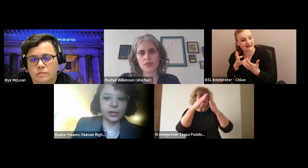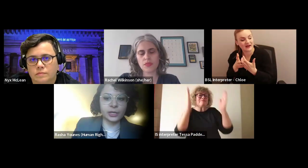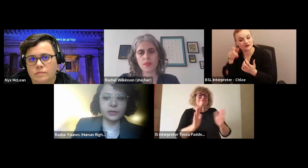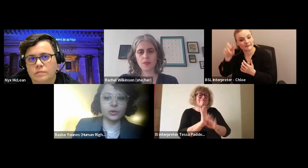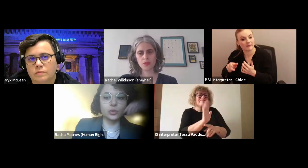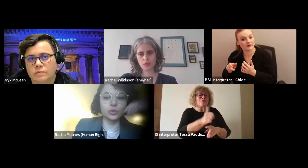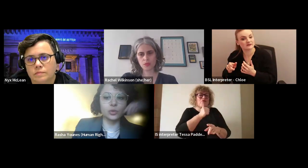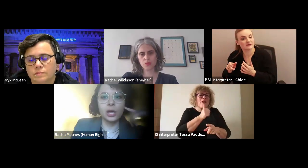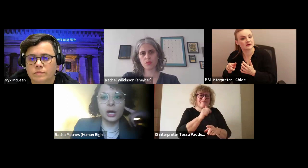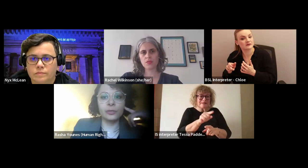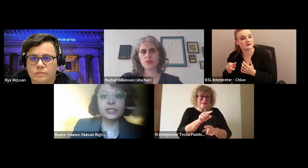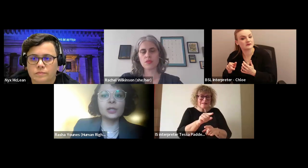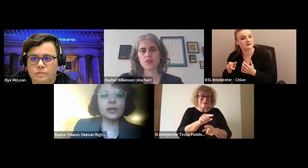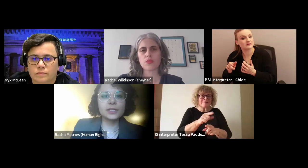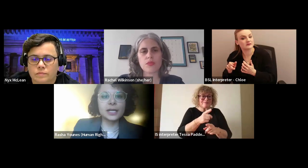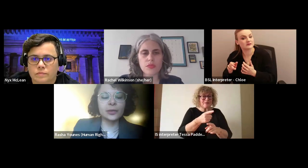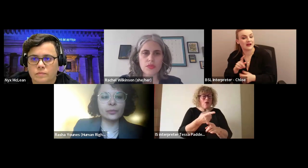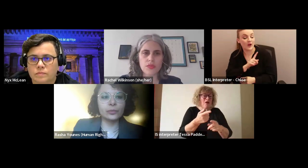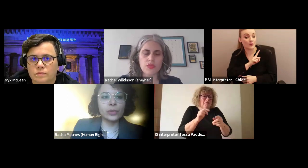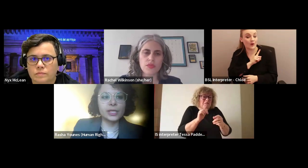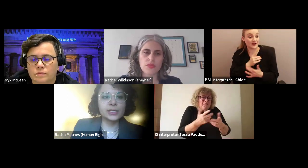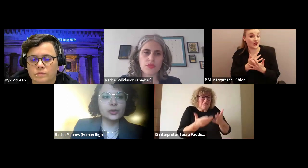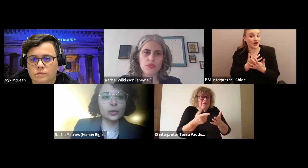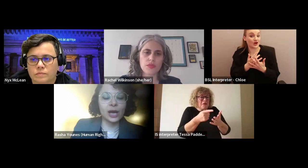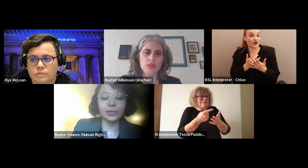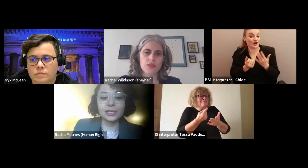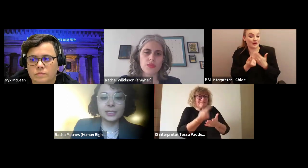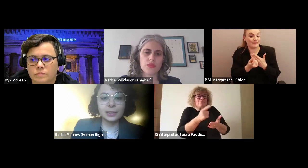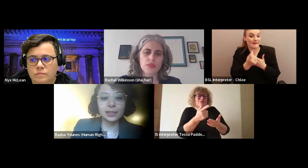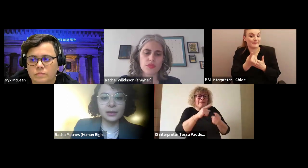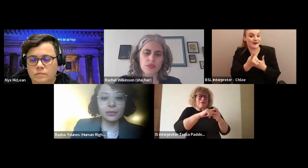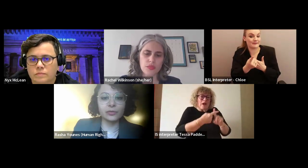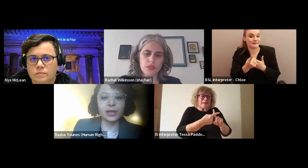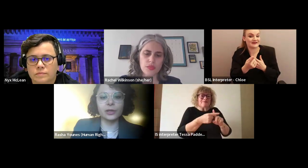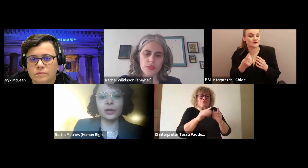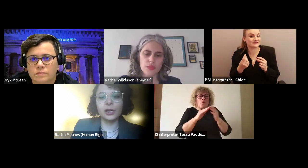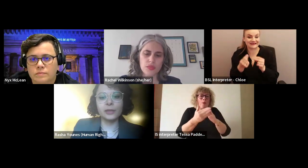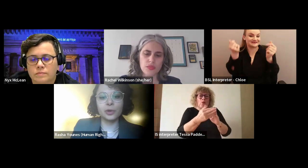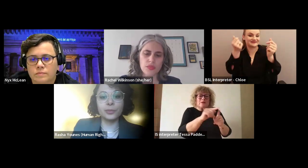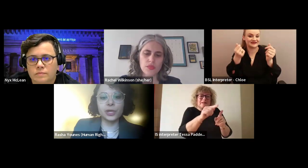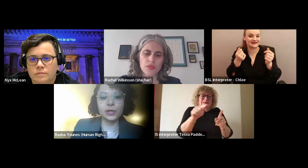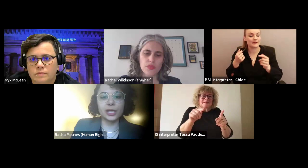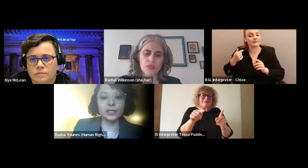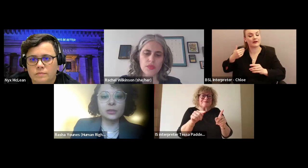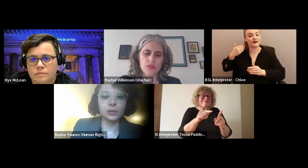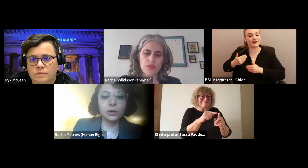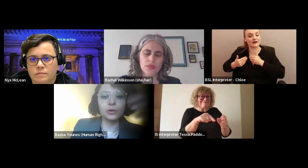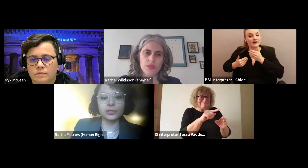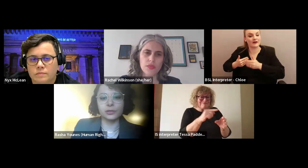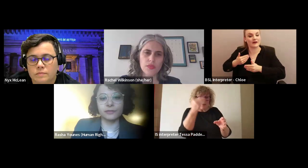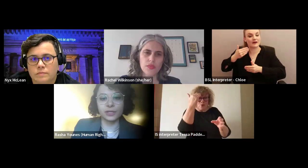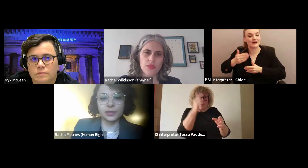engaging with an individual, because a lot of the time, these things don't happen instantly, but rather the perpetrator gets